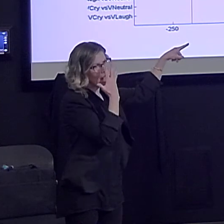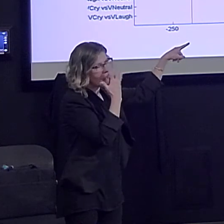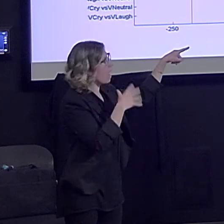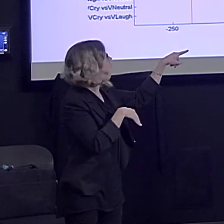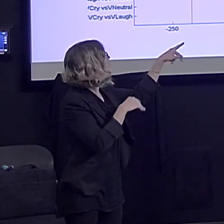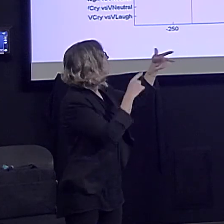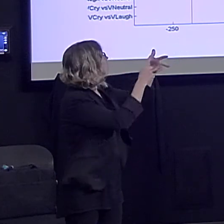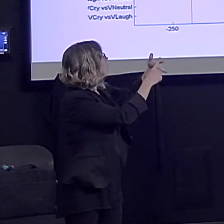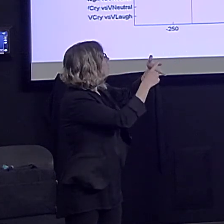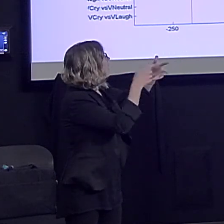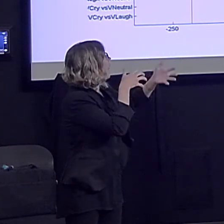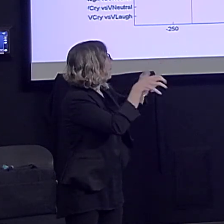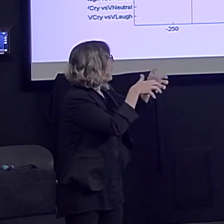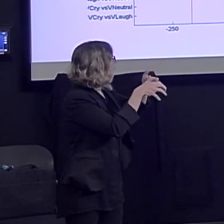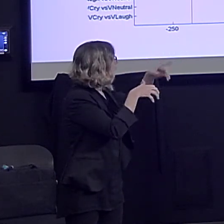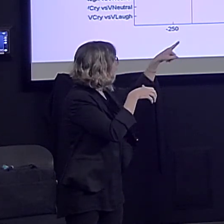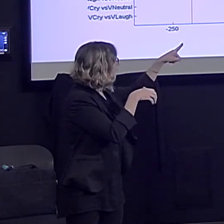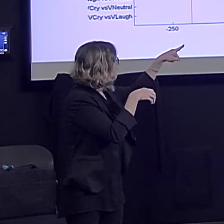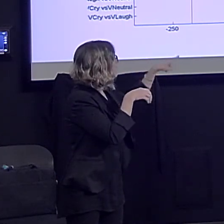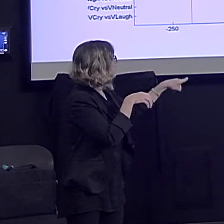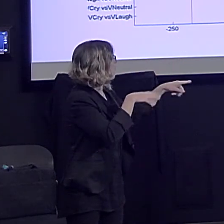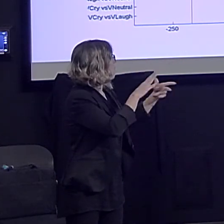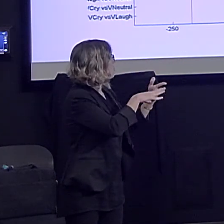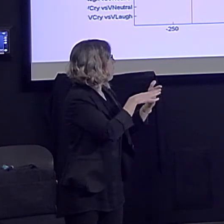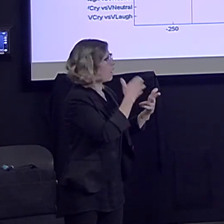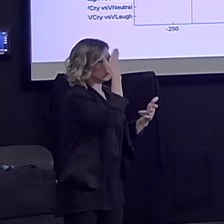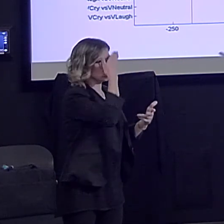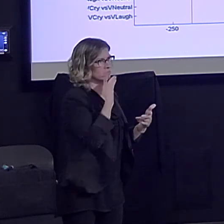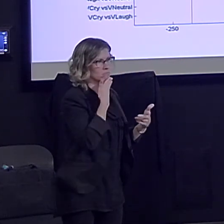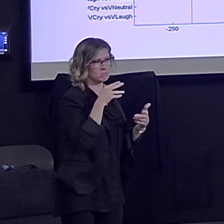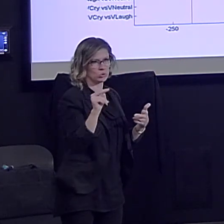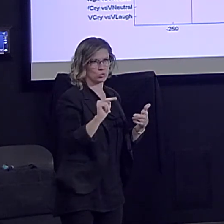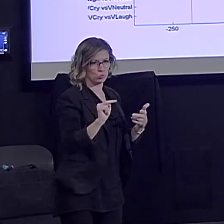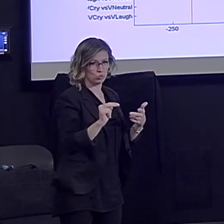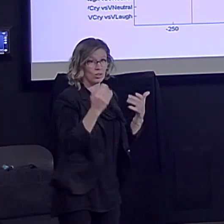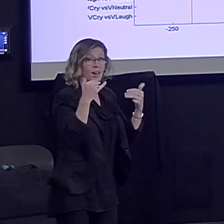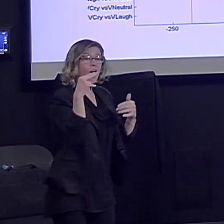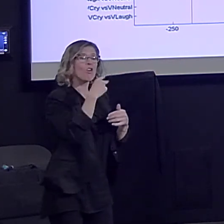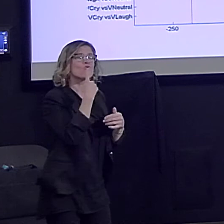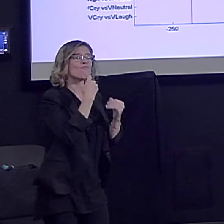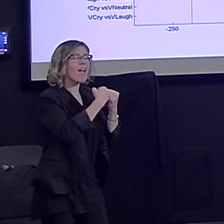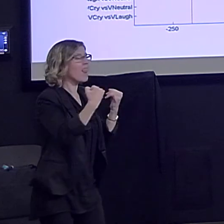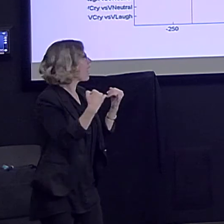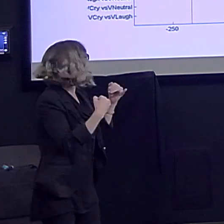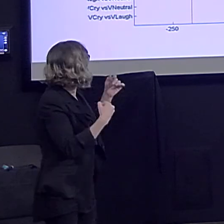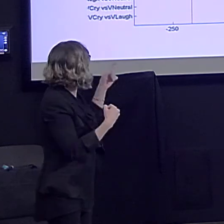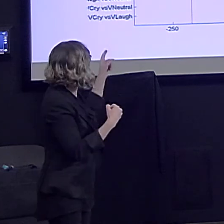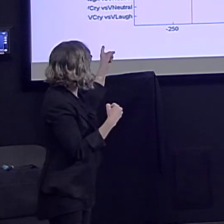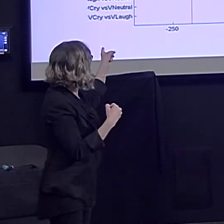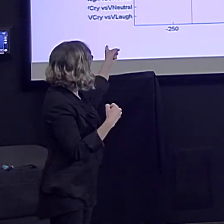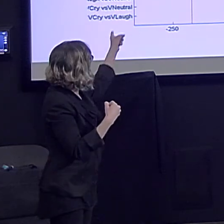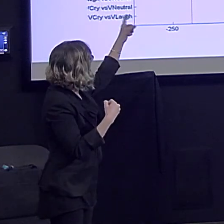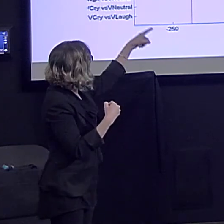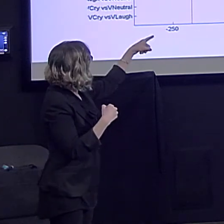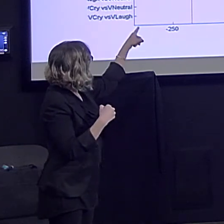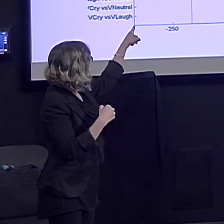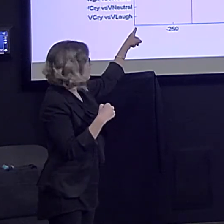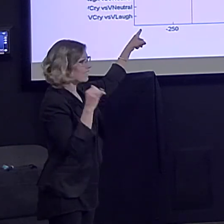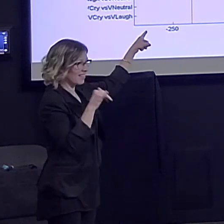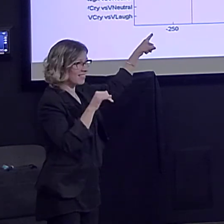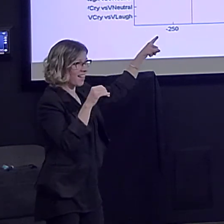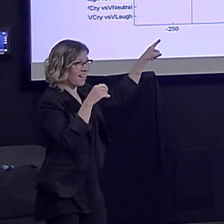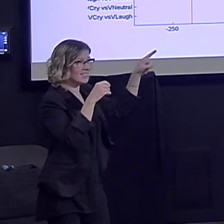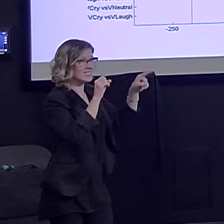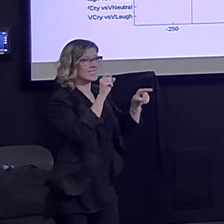that's moving, one is laughing, and one is well, look at the red line. The red line is stereo EEG recording of